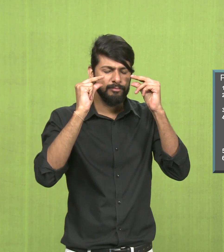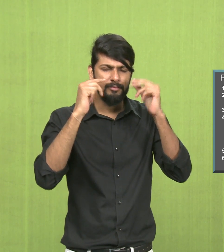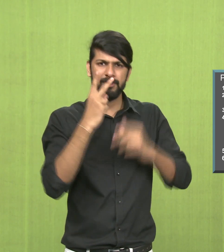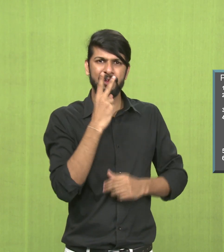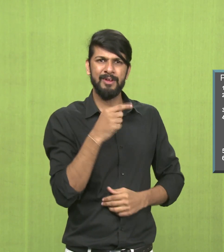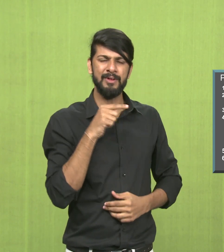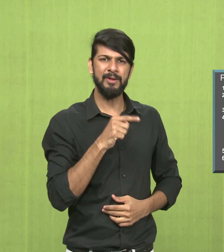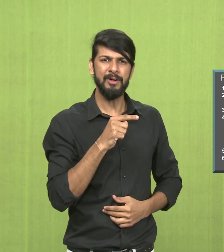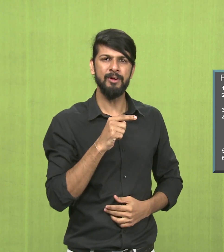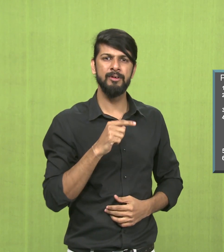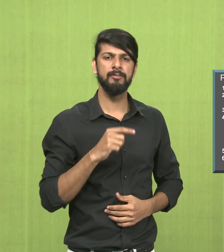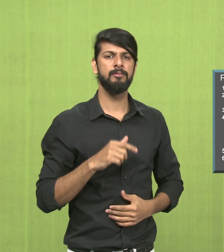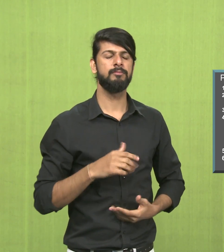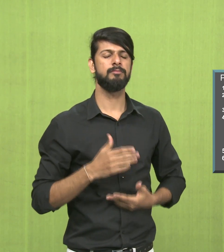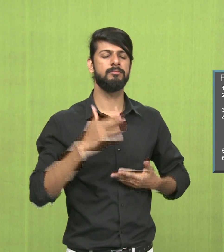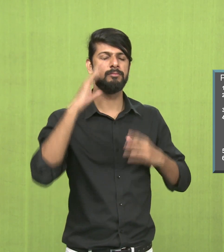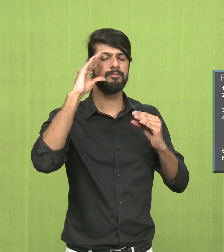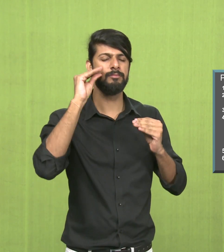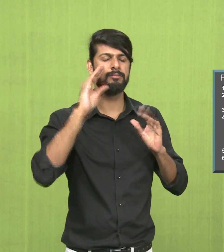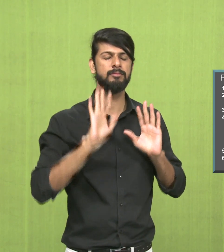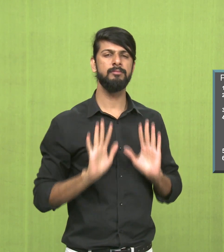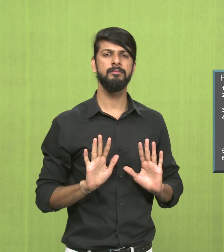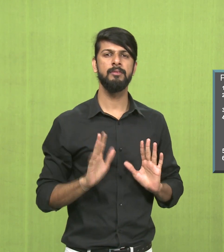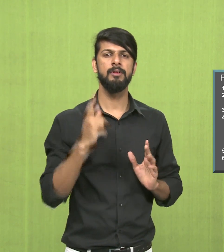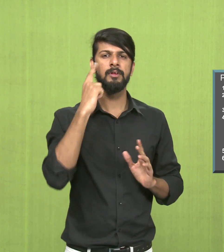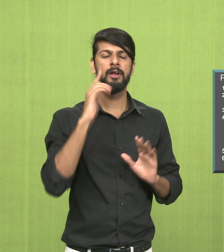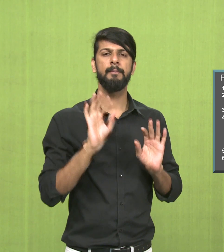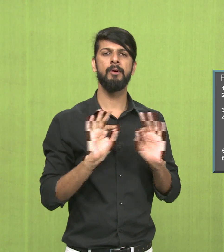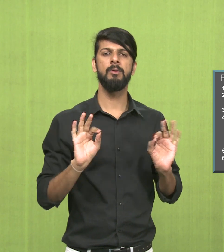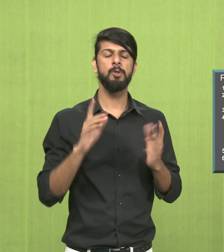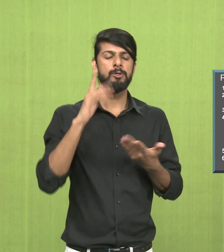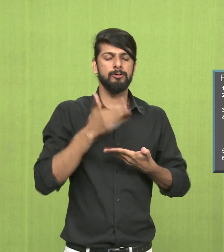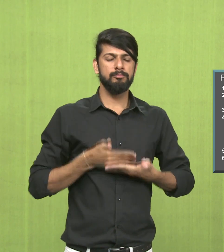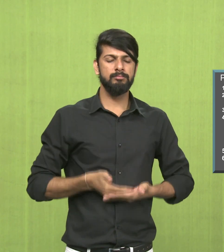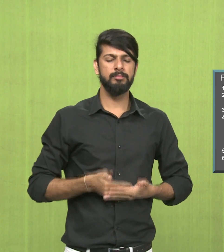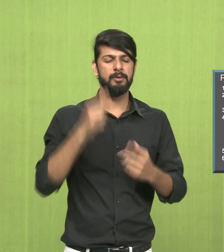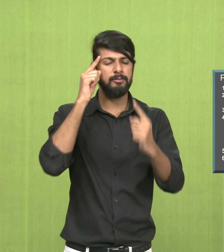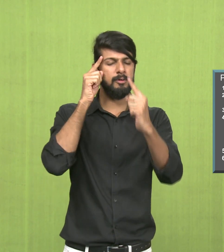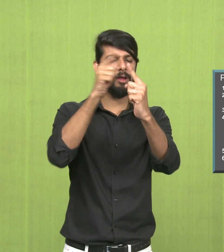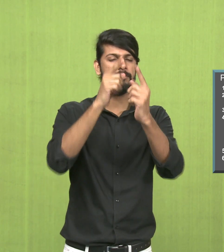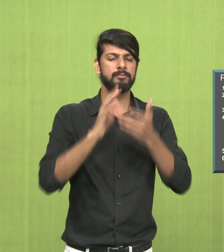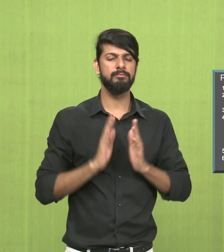lotus. The eyes are lowered, which means it is